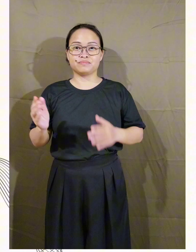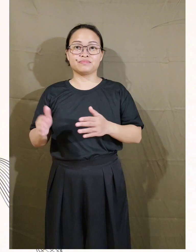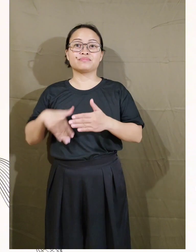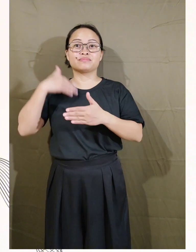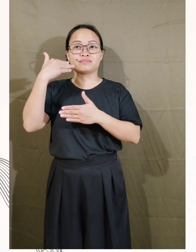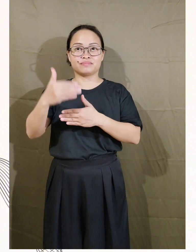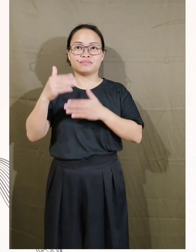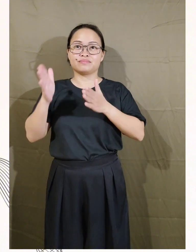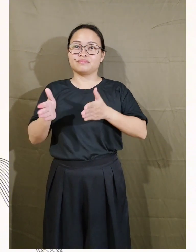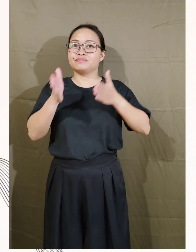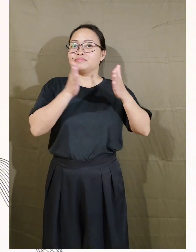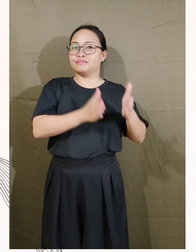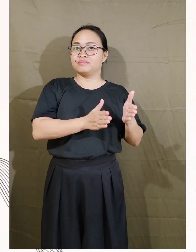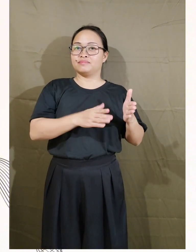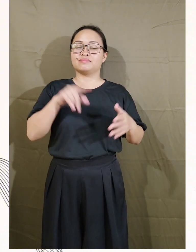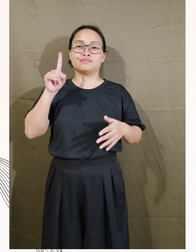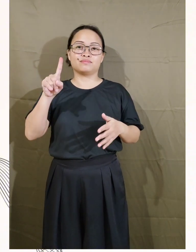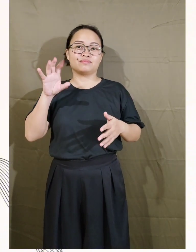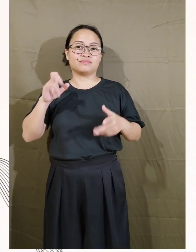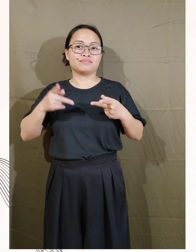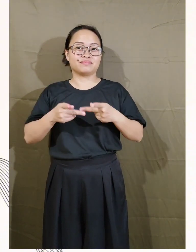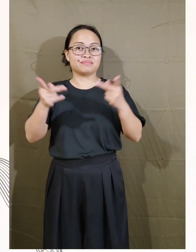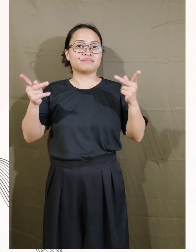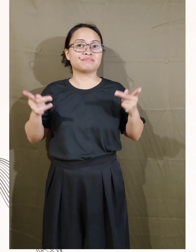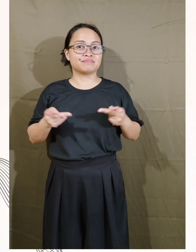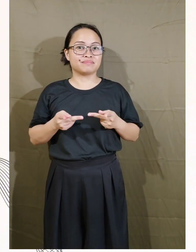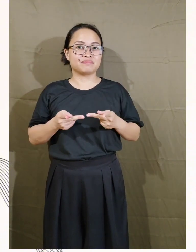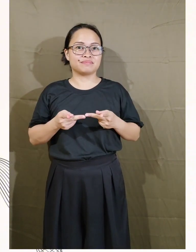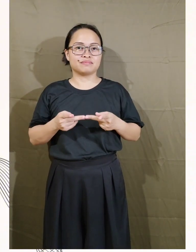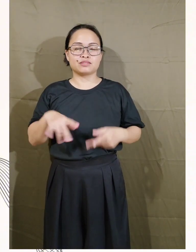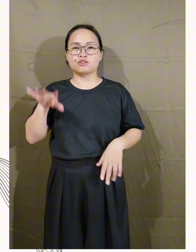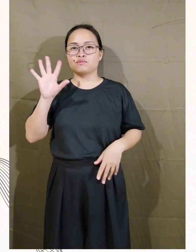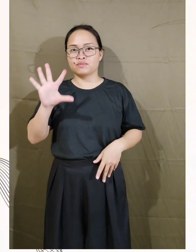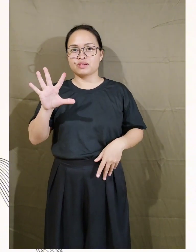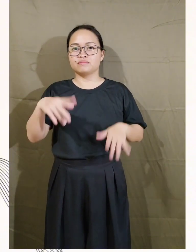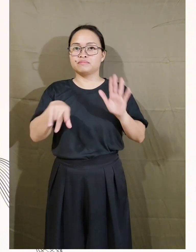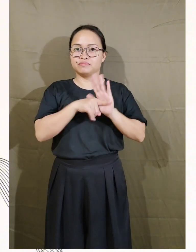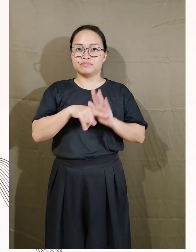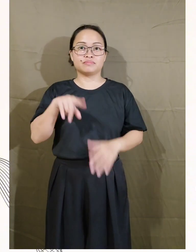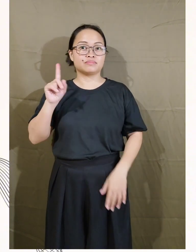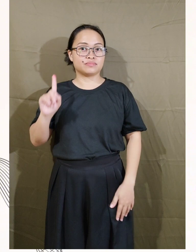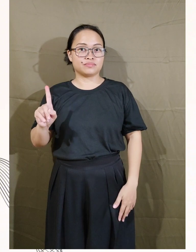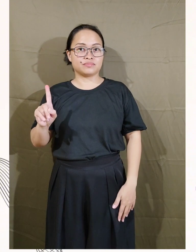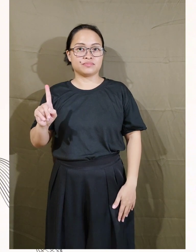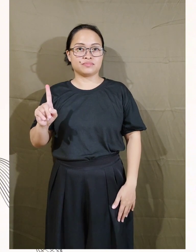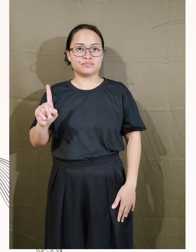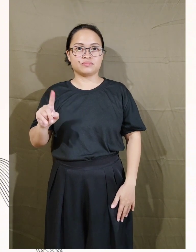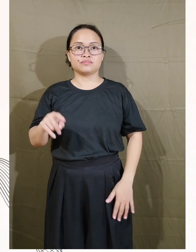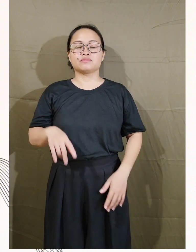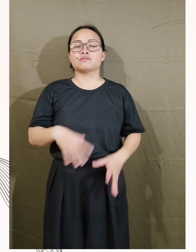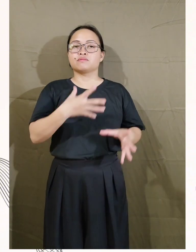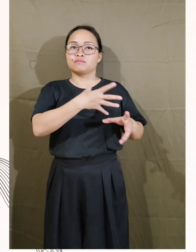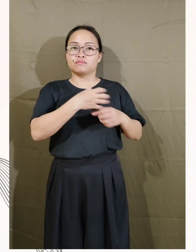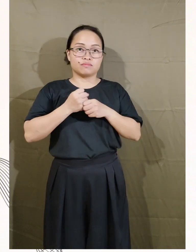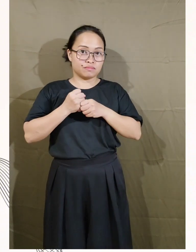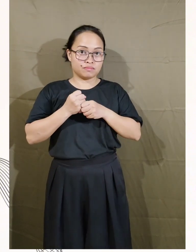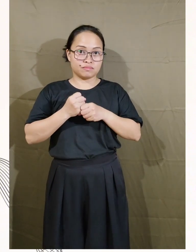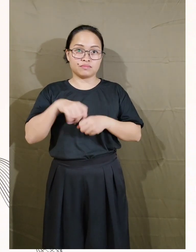Next, move to the hundreds place. 5 minus 1. Let's take away